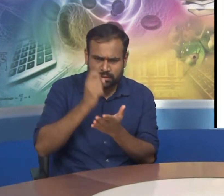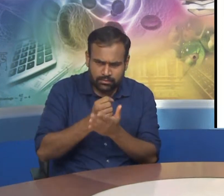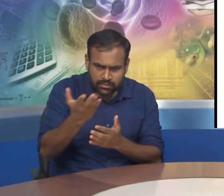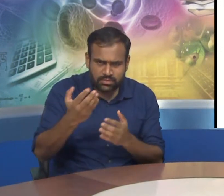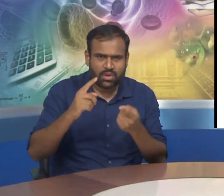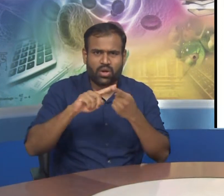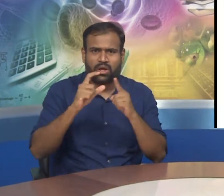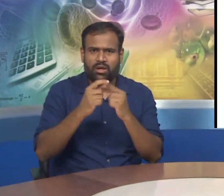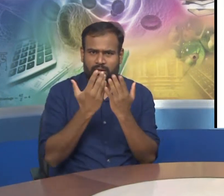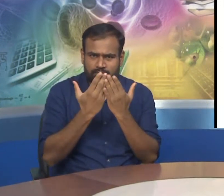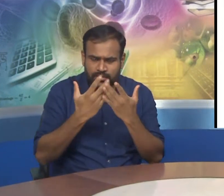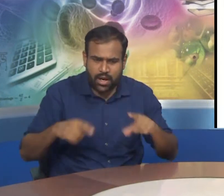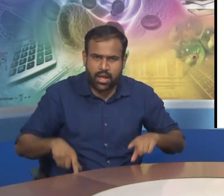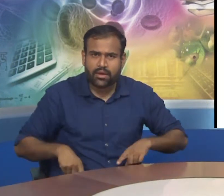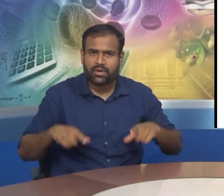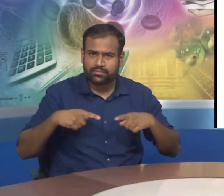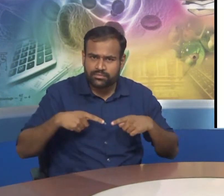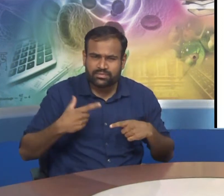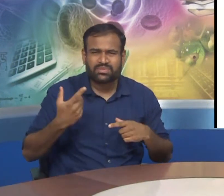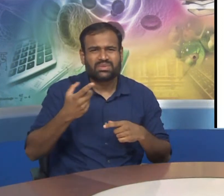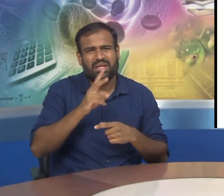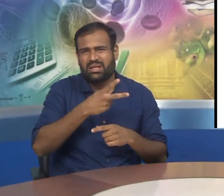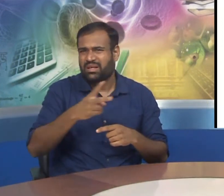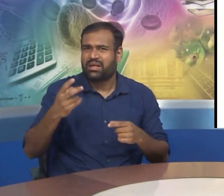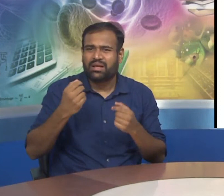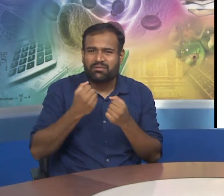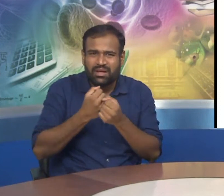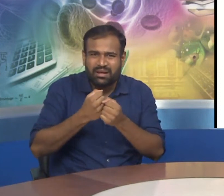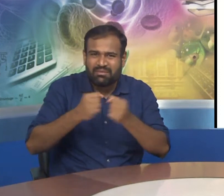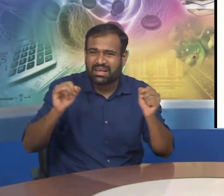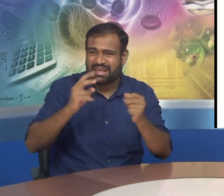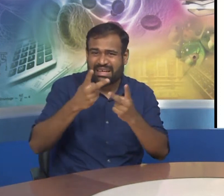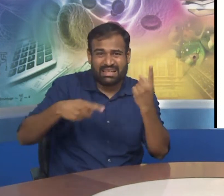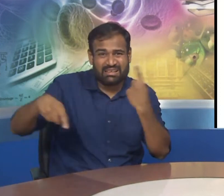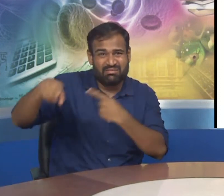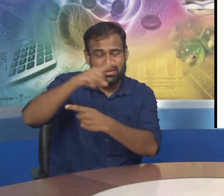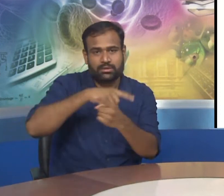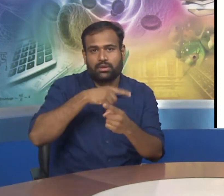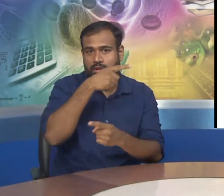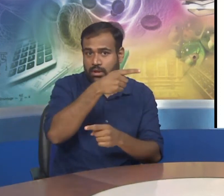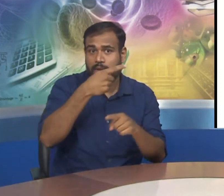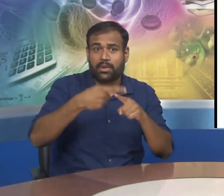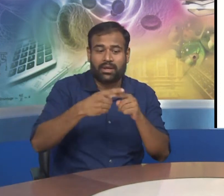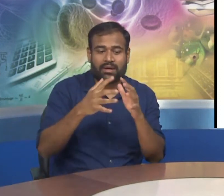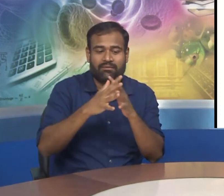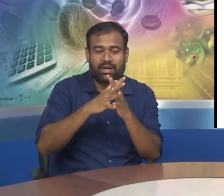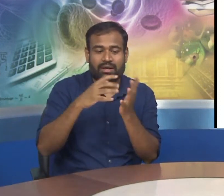rights. In this connection, it has the power to issue directions or